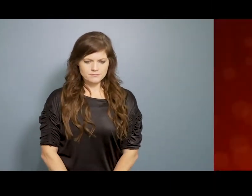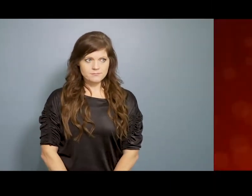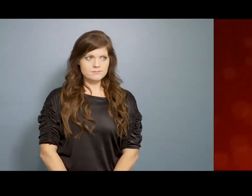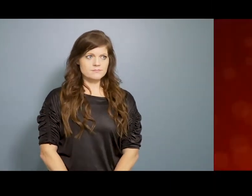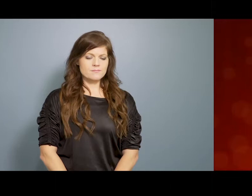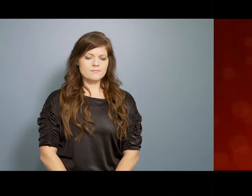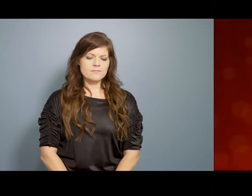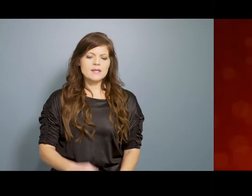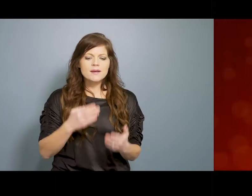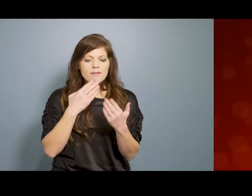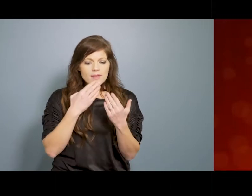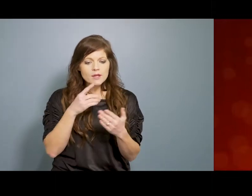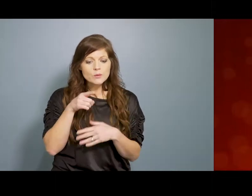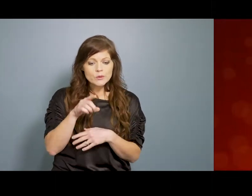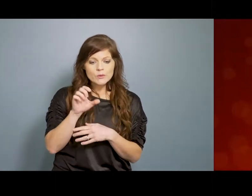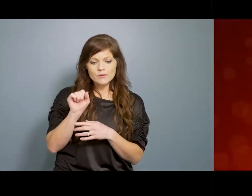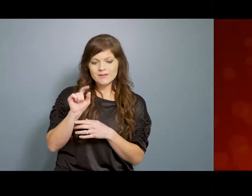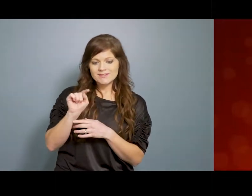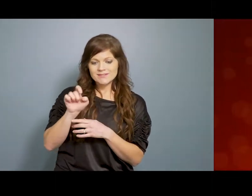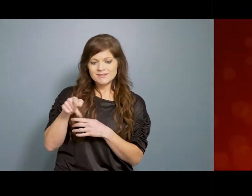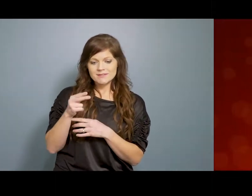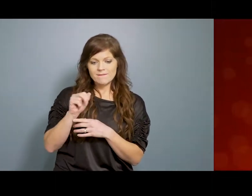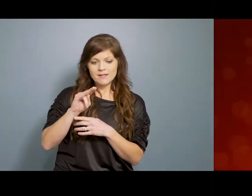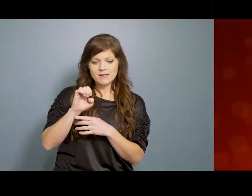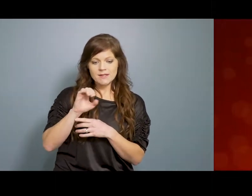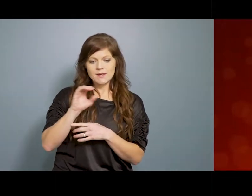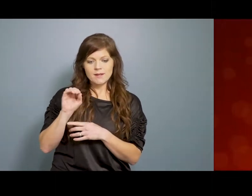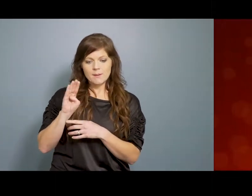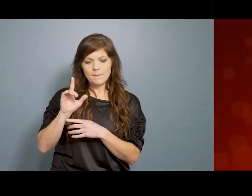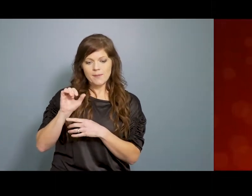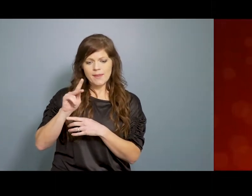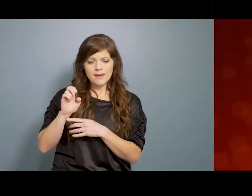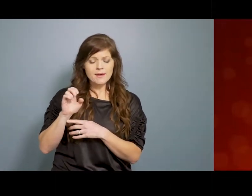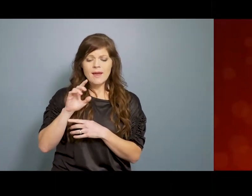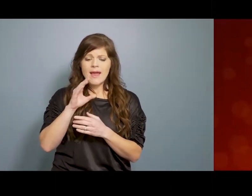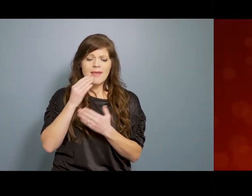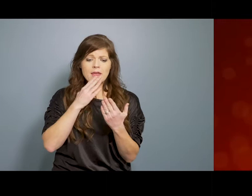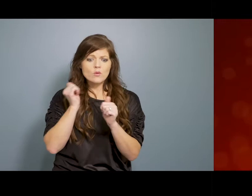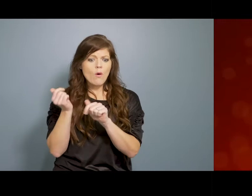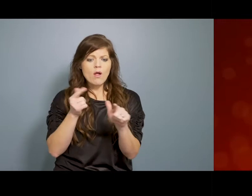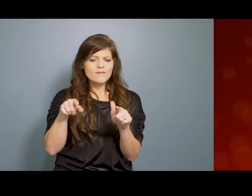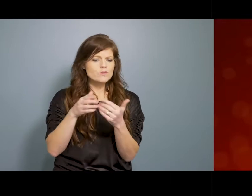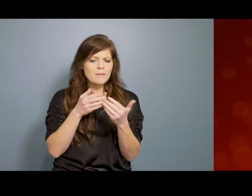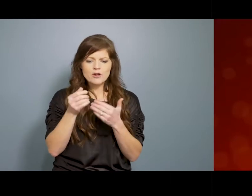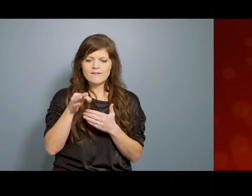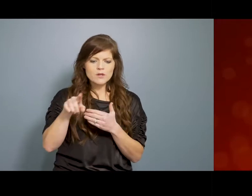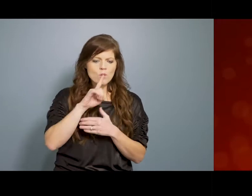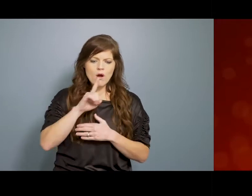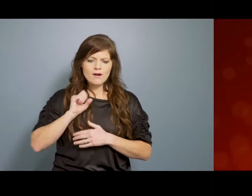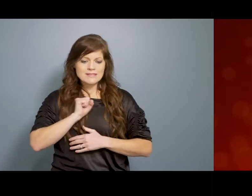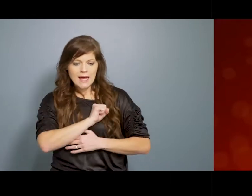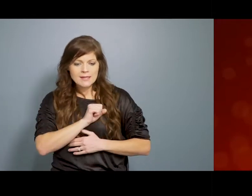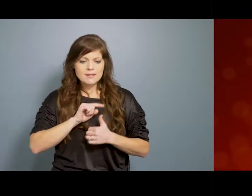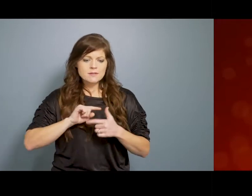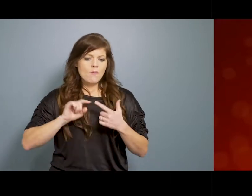And thank you to you, Stephanie and Blake, and to all of you, whether you're an officer in either one of the Senates or a member